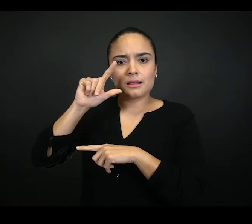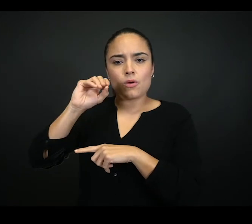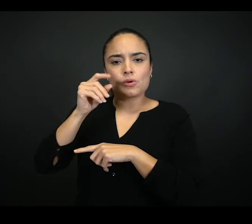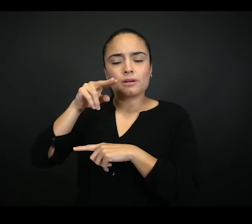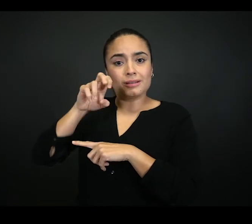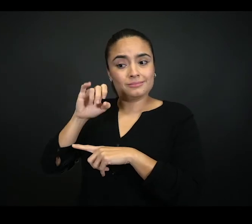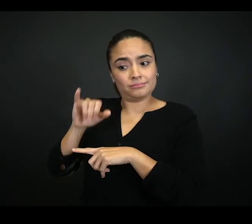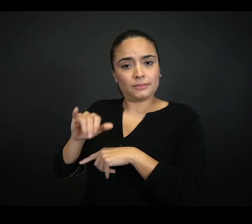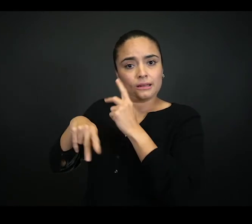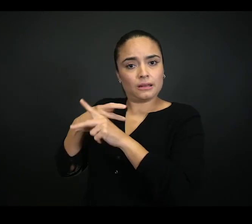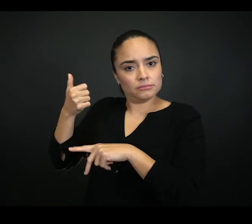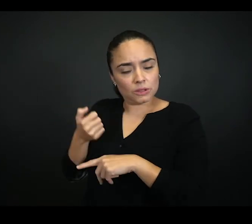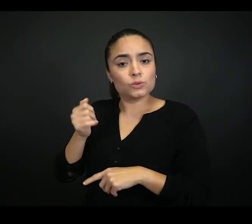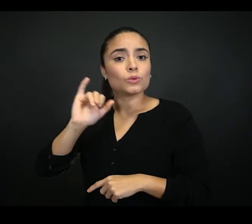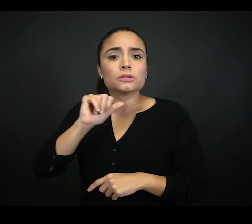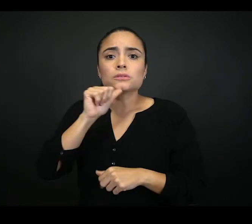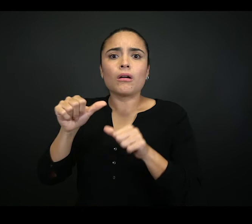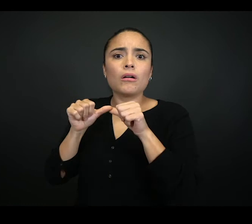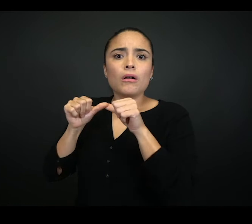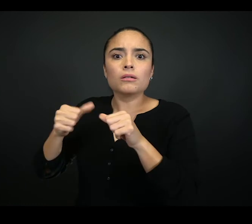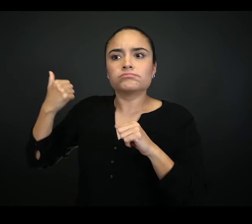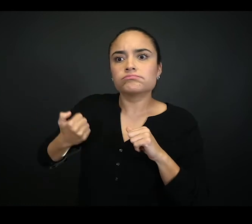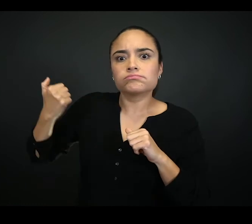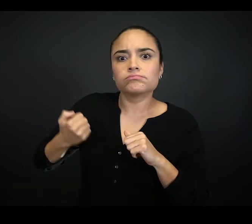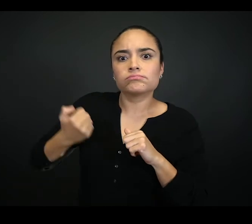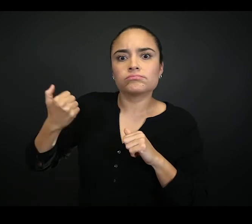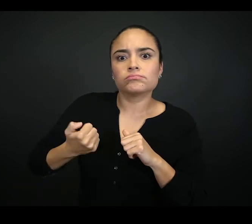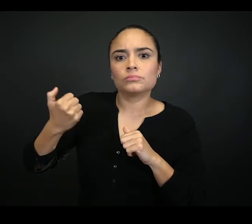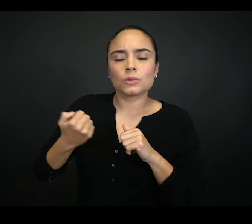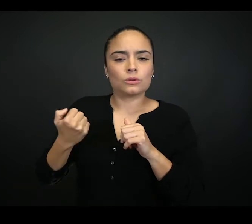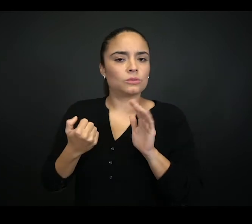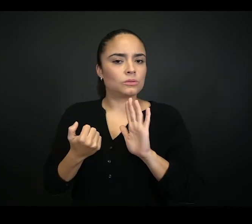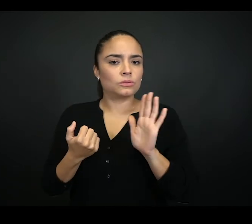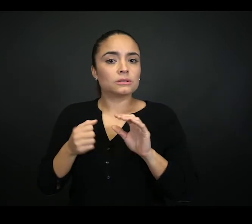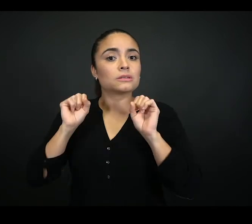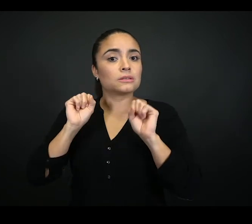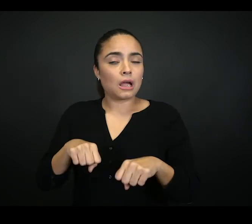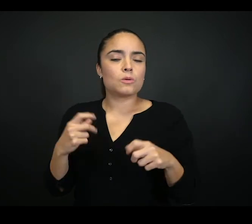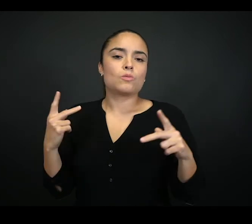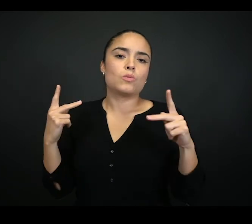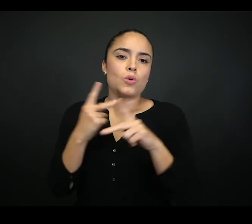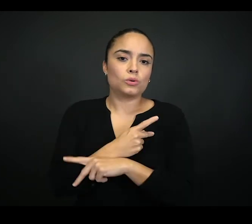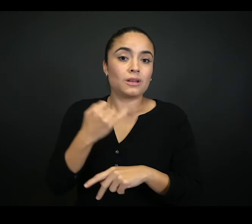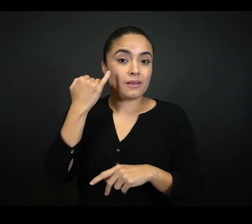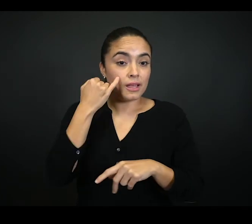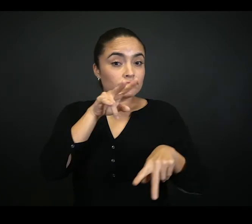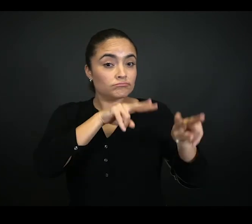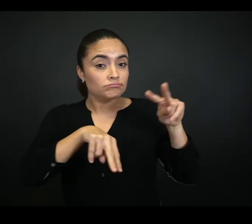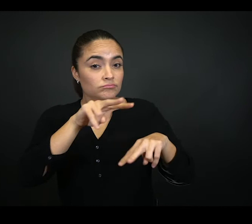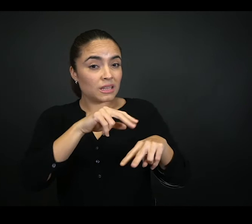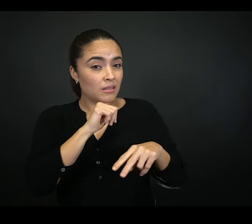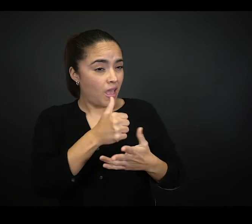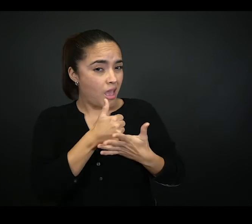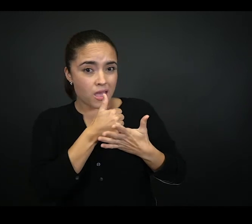naloxone. Maybe you need to call EMS for that person because they may need medical attention or a safe place